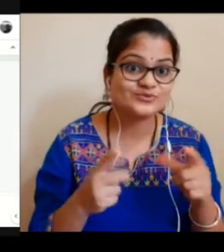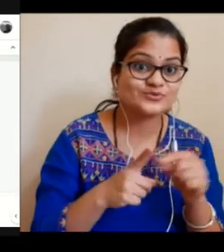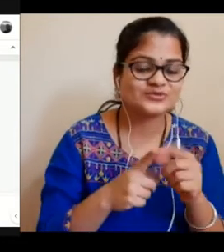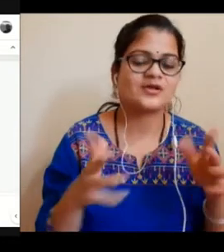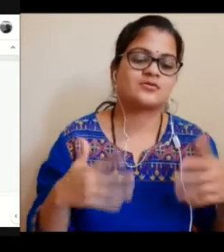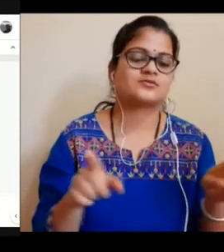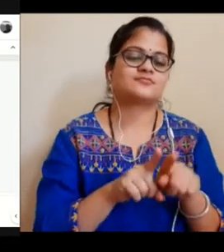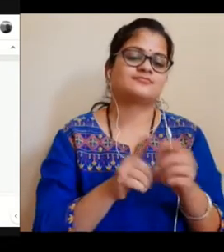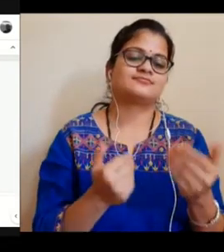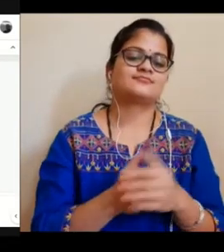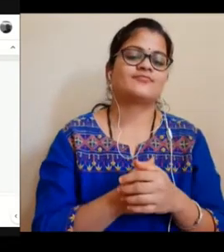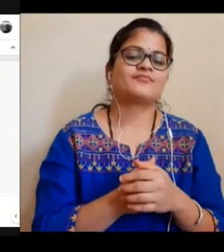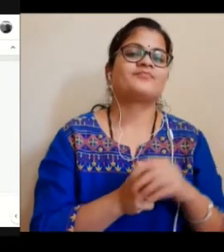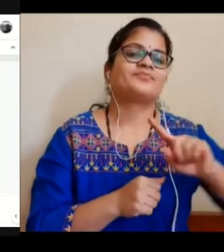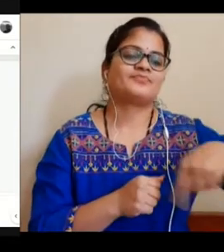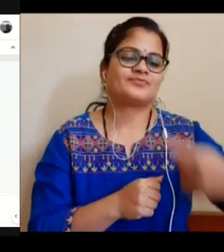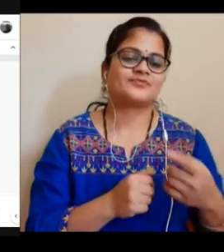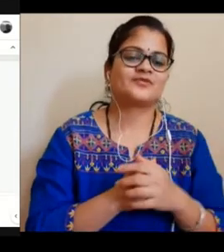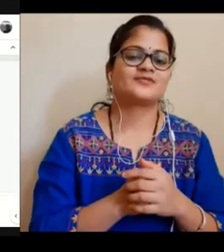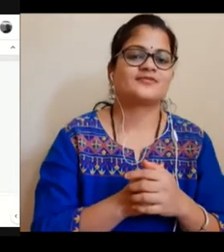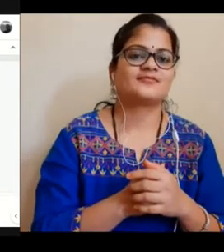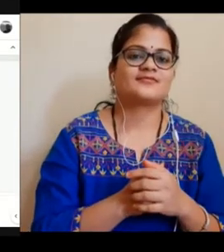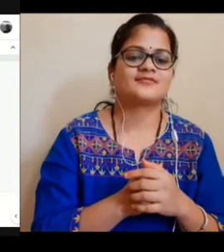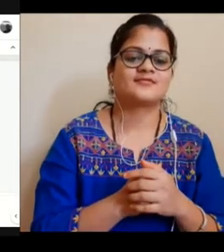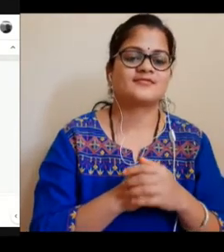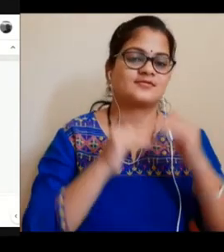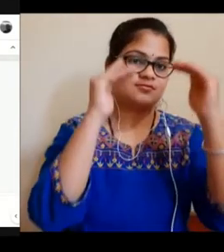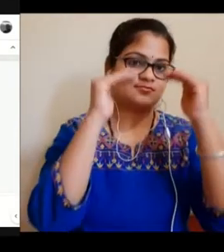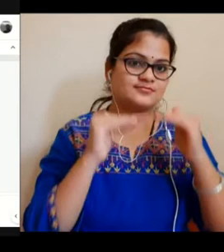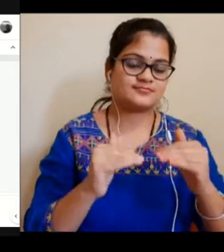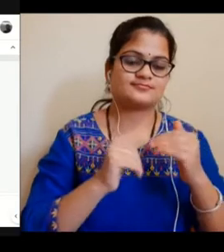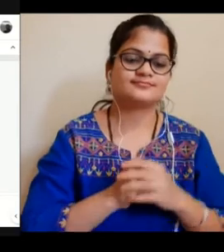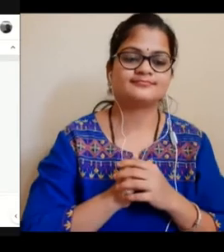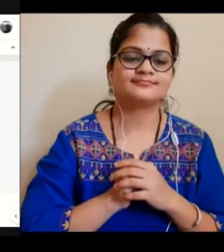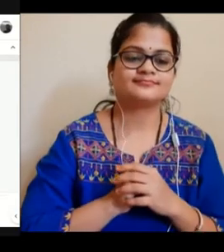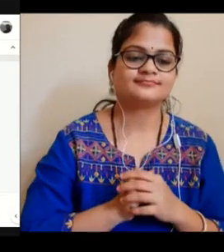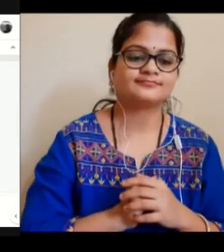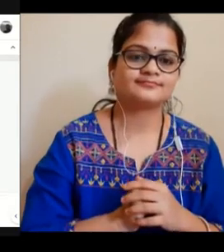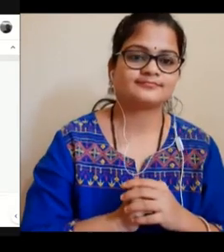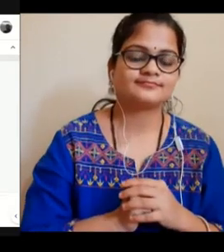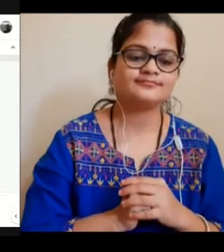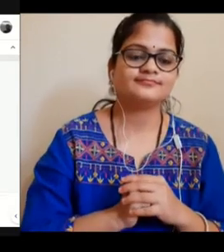And we can go to the next activity. So here,